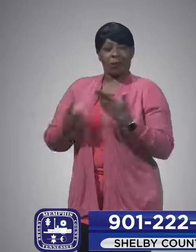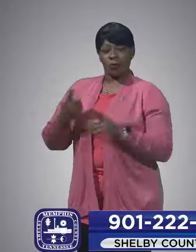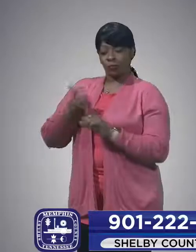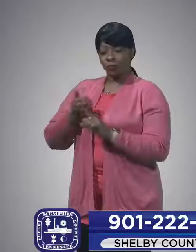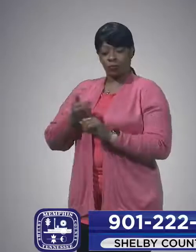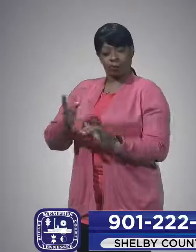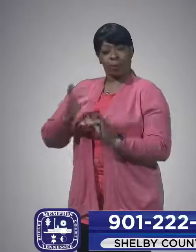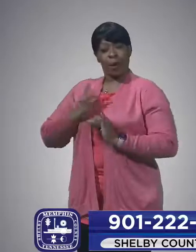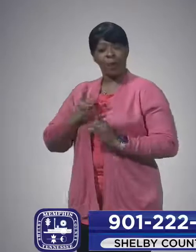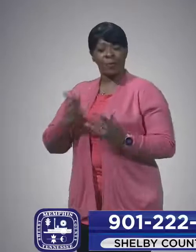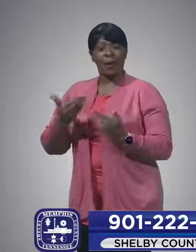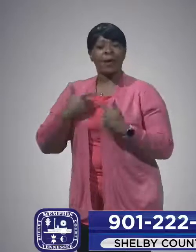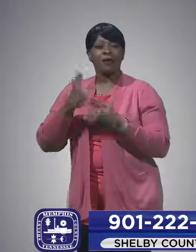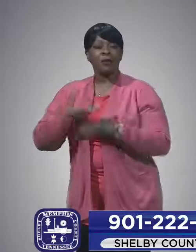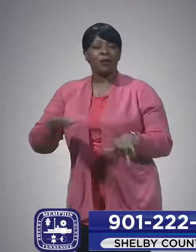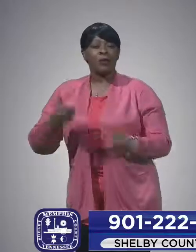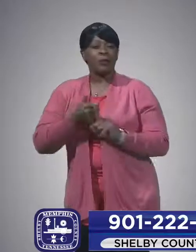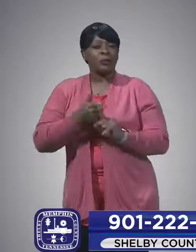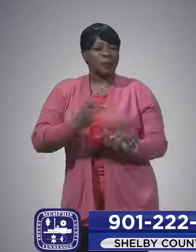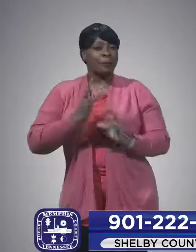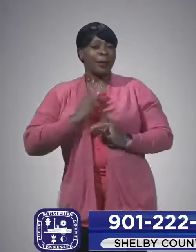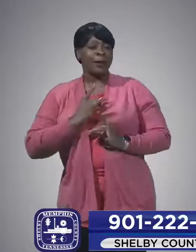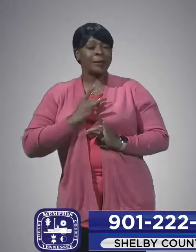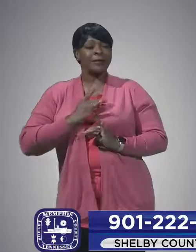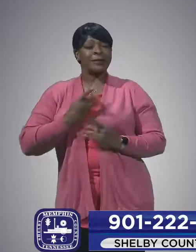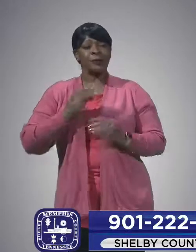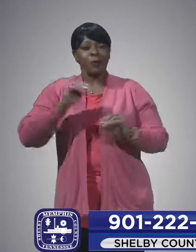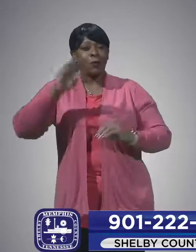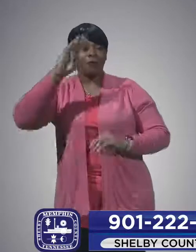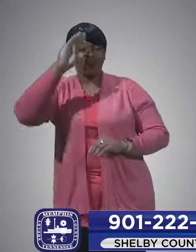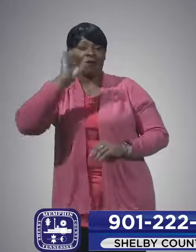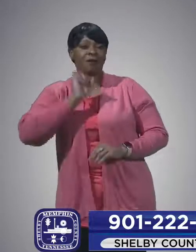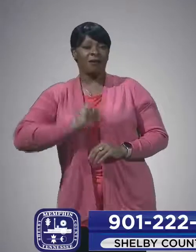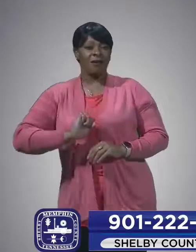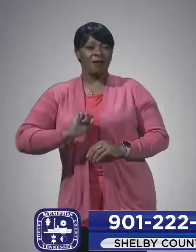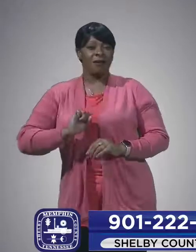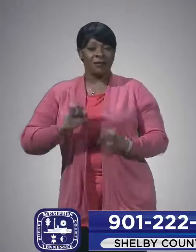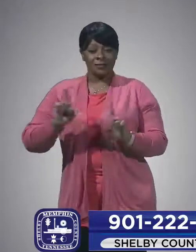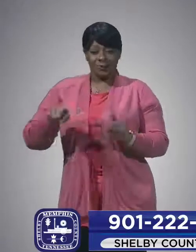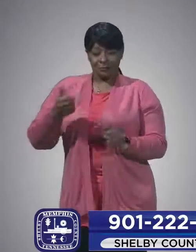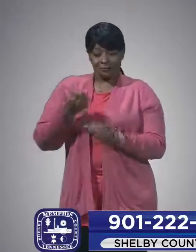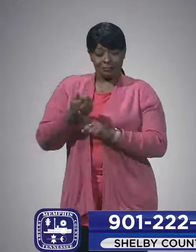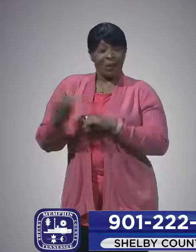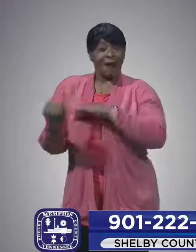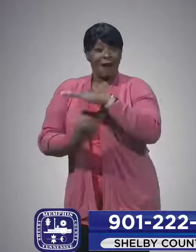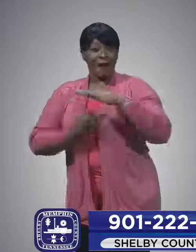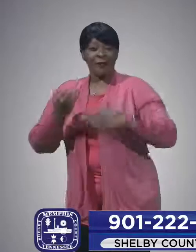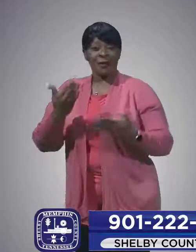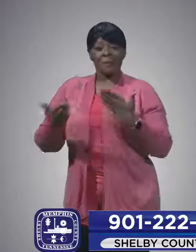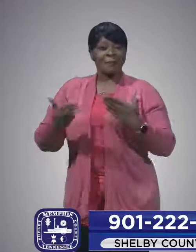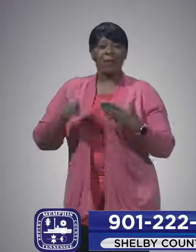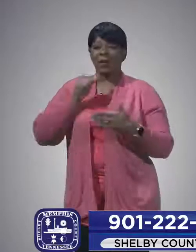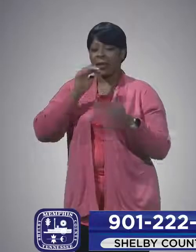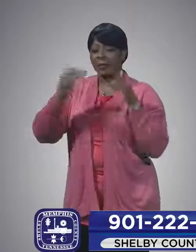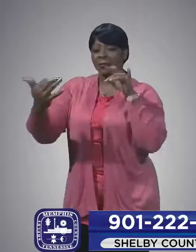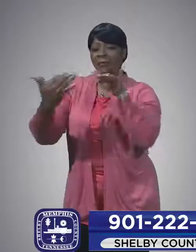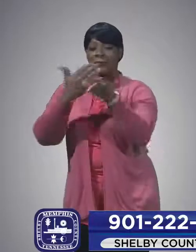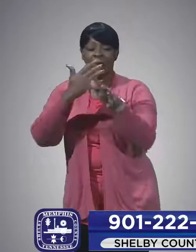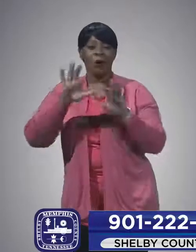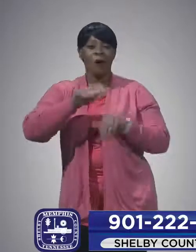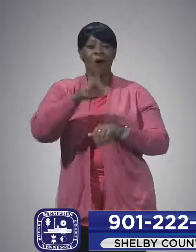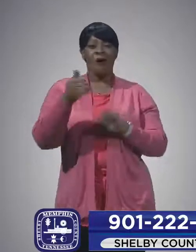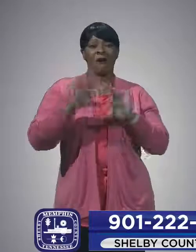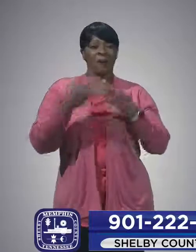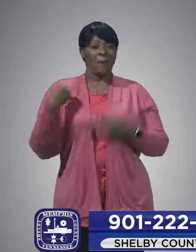was a case. You may even have your child who was a case who was asymptomatic. And as long as they were isolating, it may not pass on to the rest of the